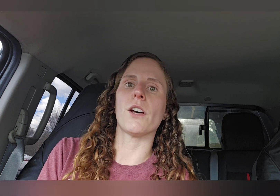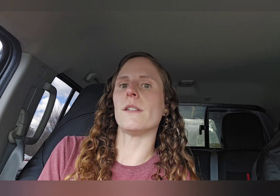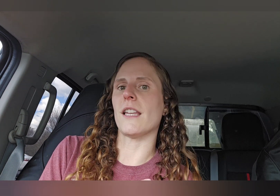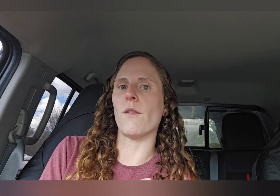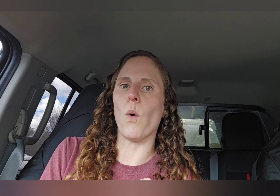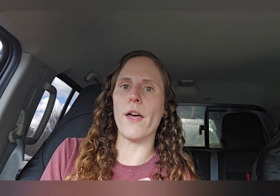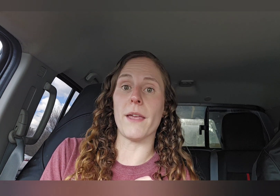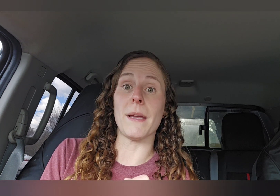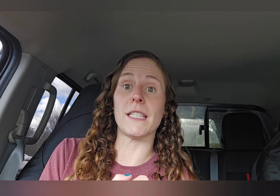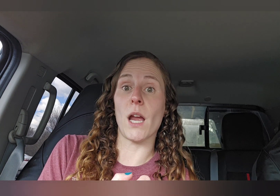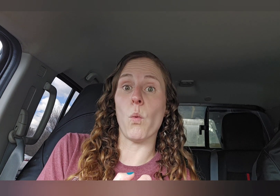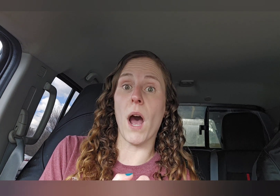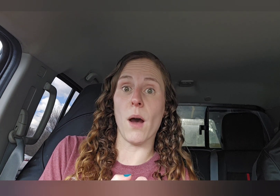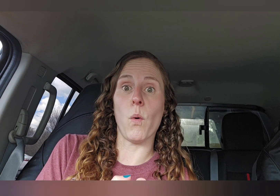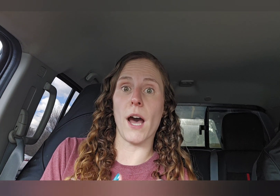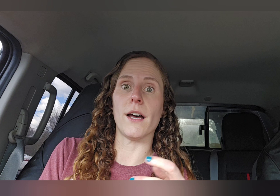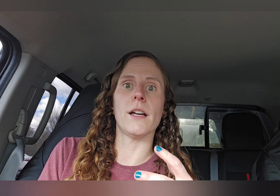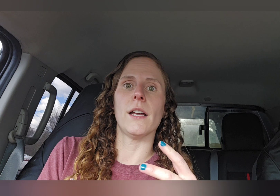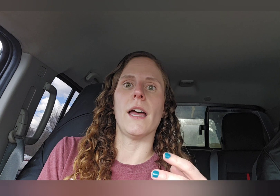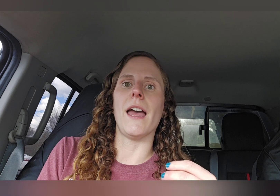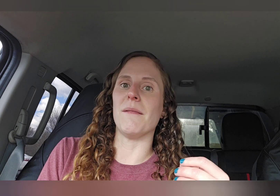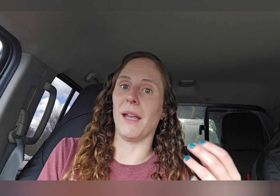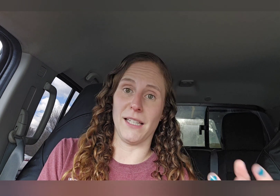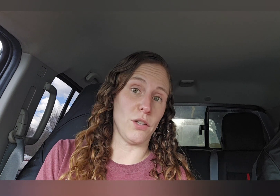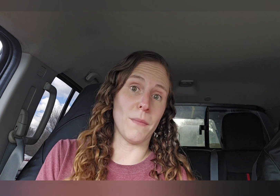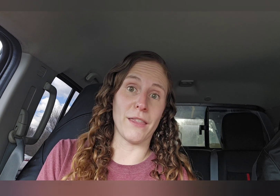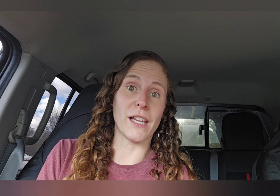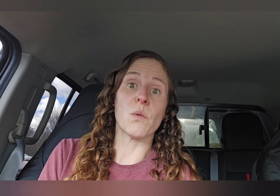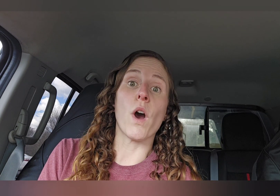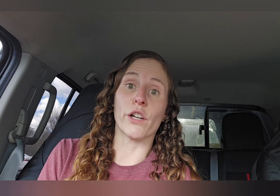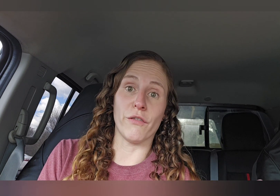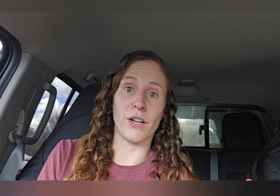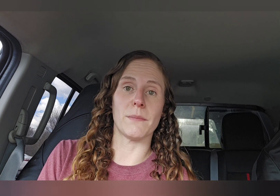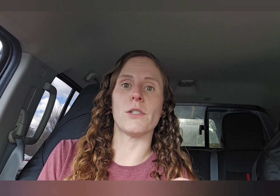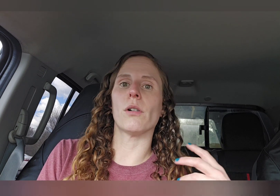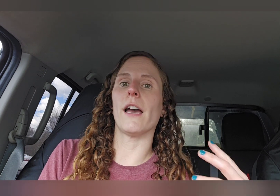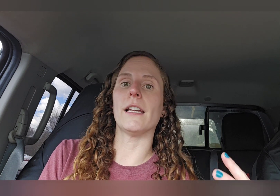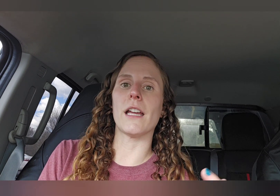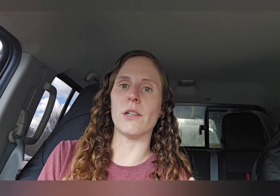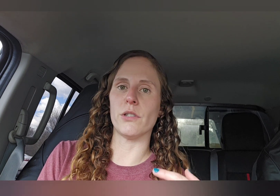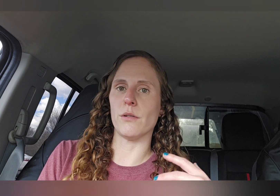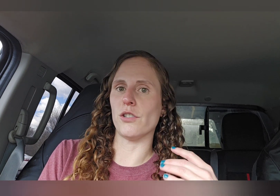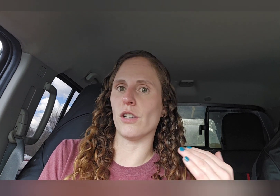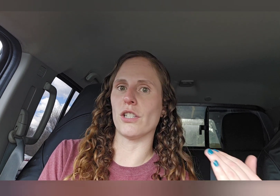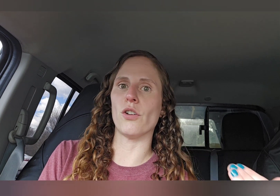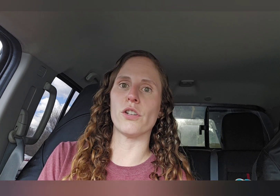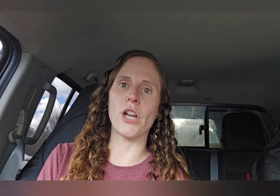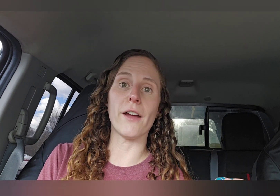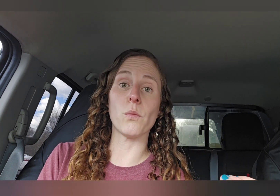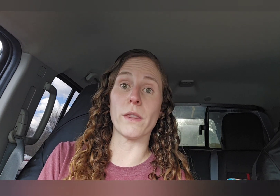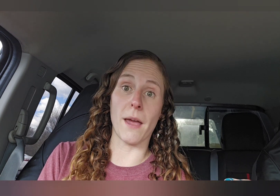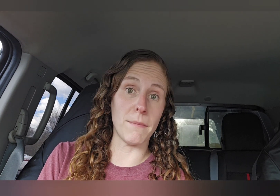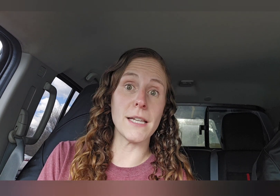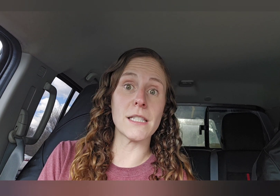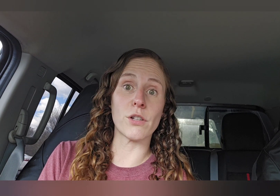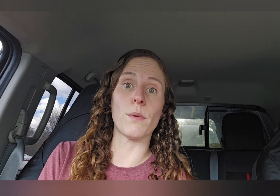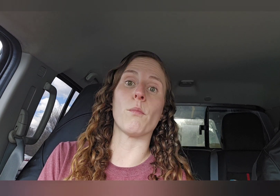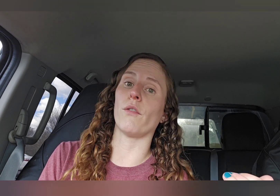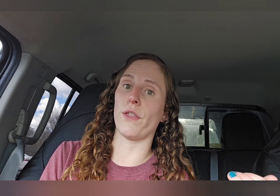instead of want, they may say wah, wah. You might think it's water at first, but you'll kind of get used to it as you get to know the child, what that means a little bit more for